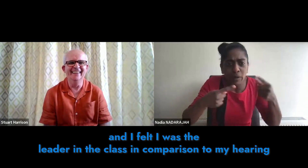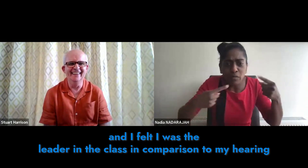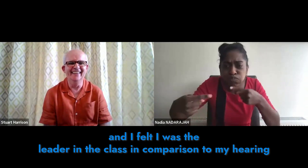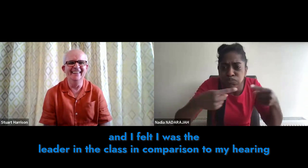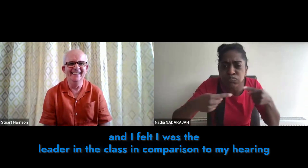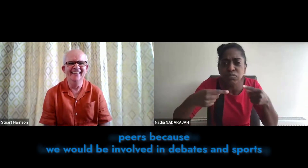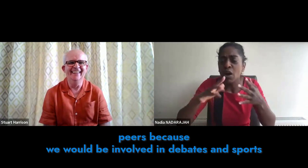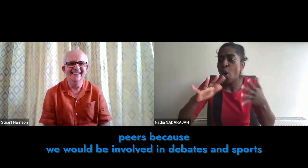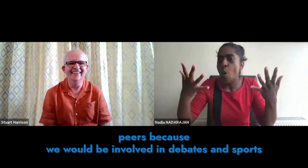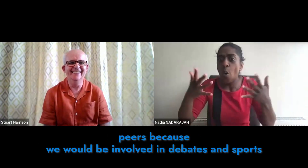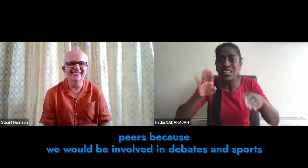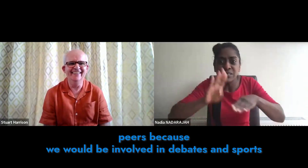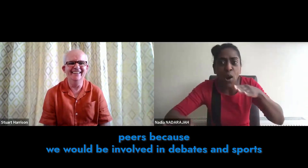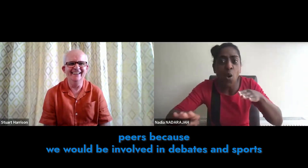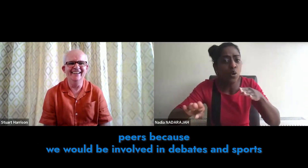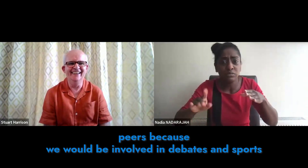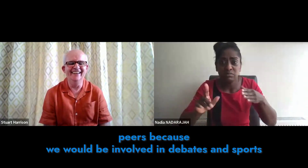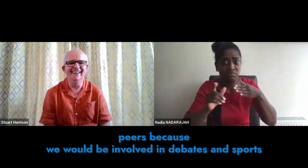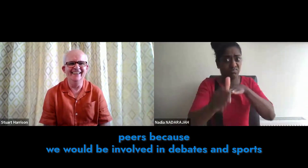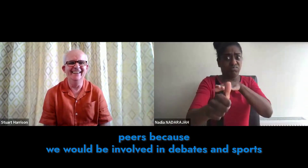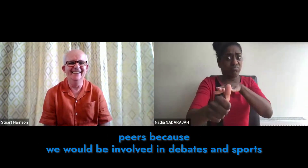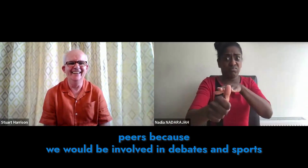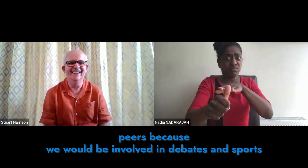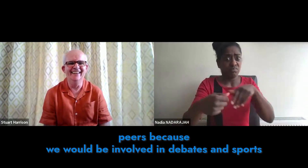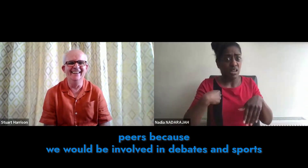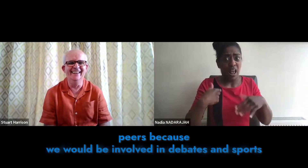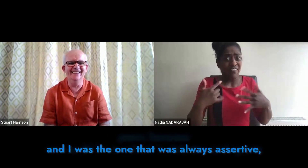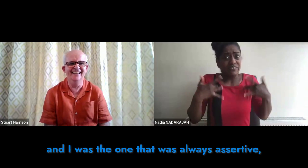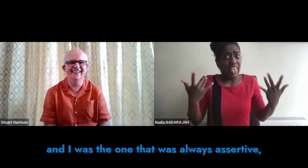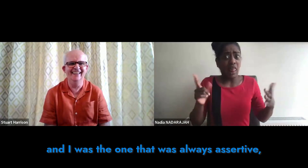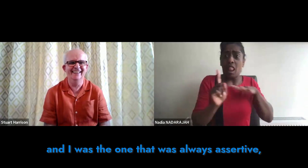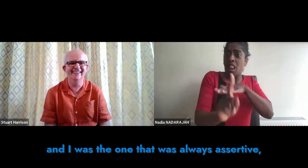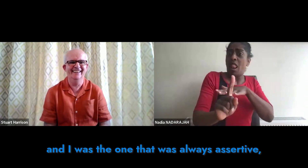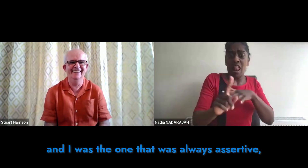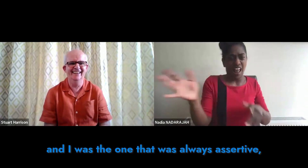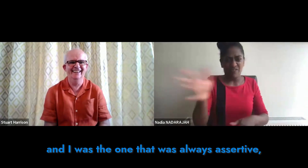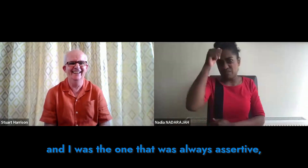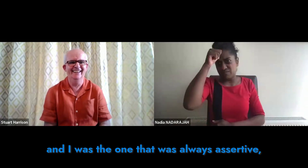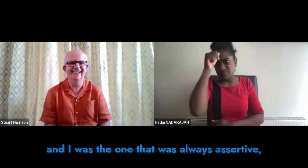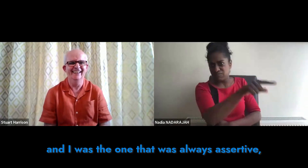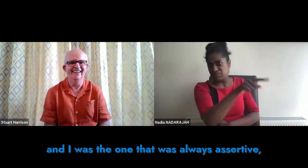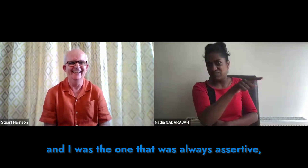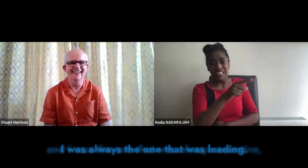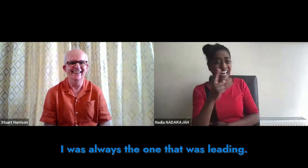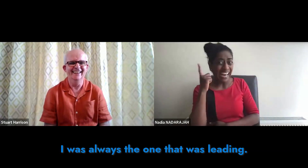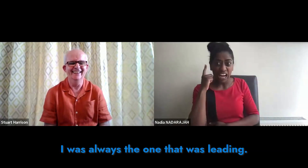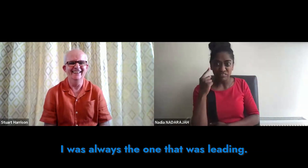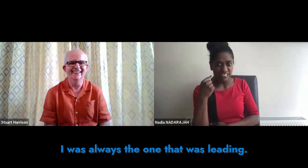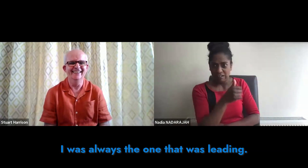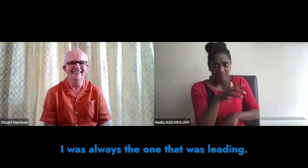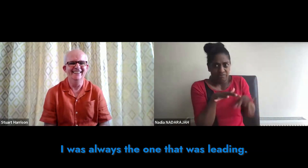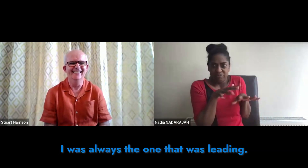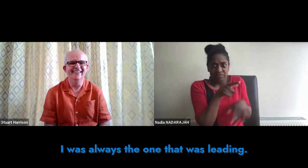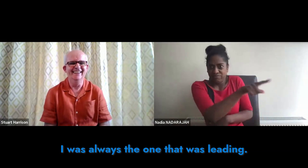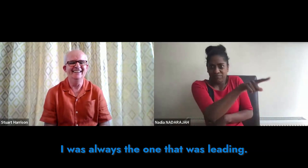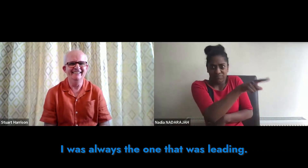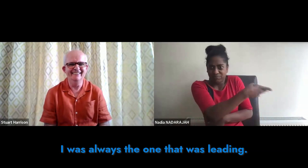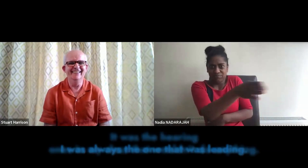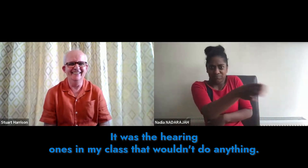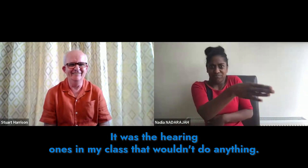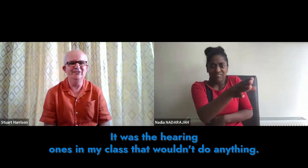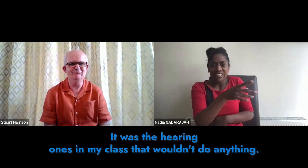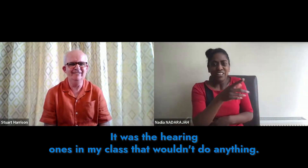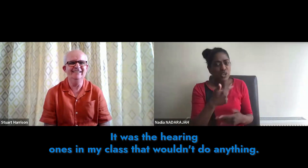my hearing, because we would be involved in debates and sports. I was the one that was always assertive. Mm. I was always the one that was